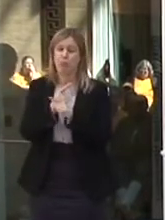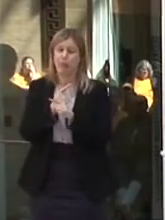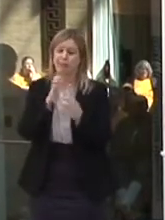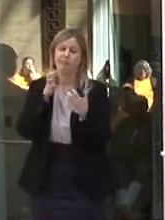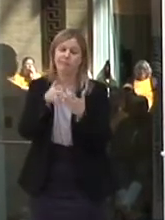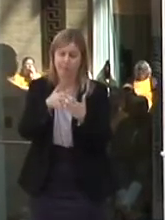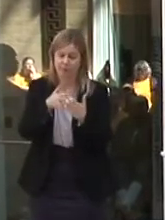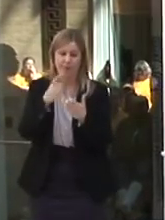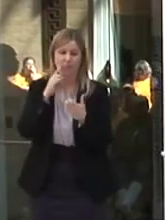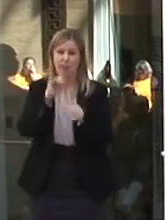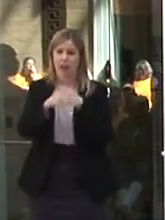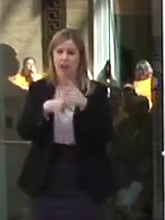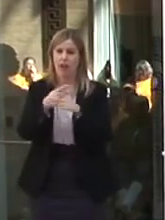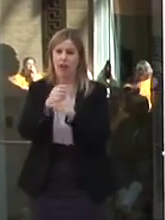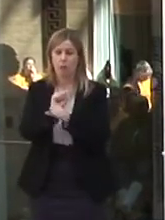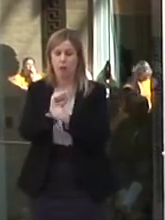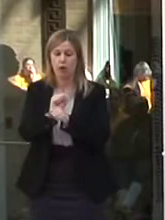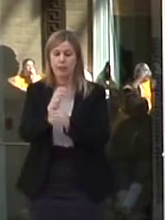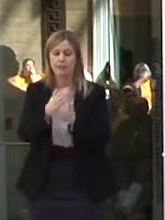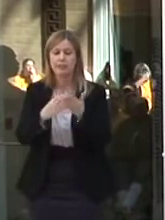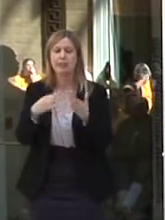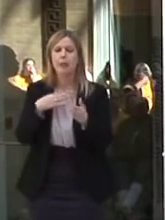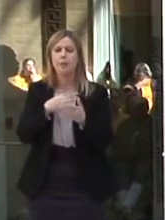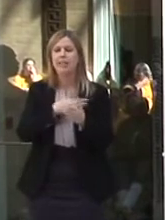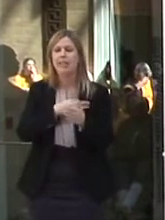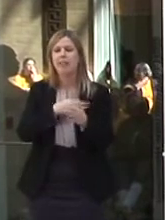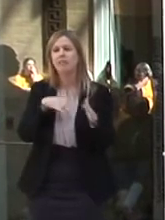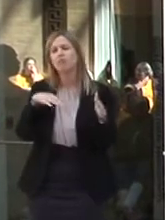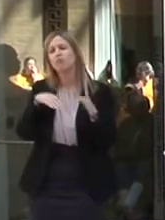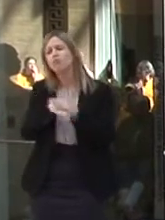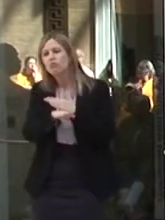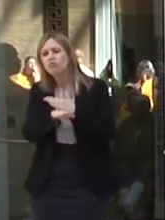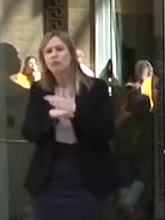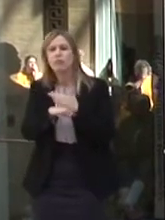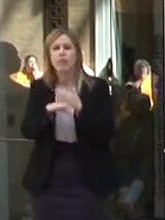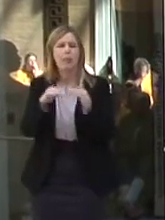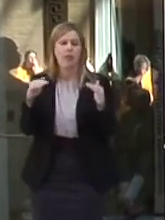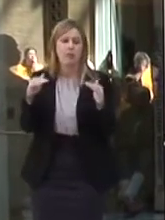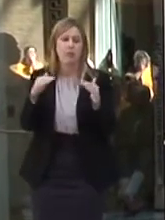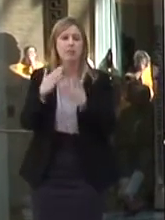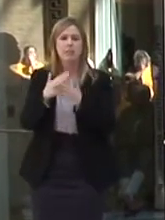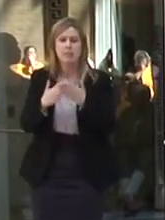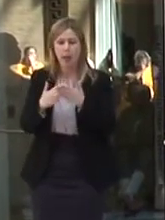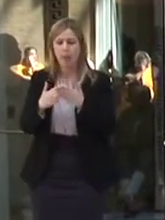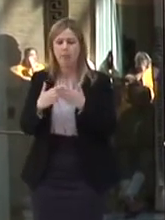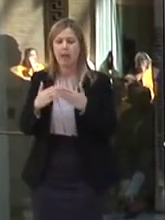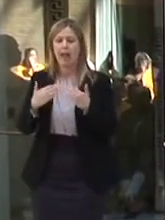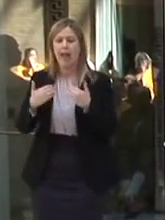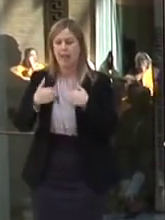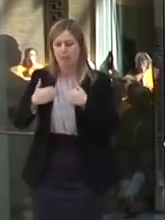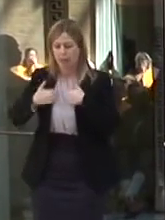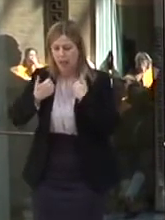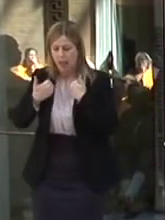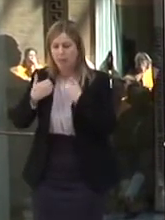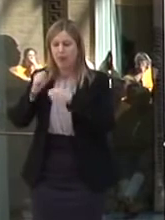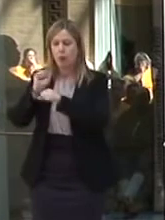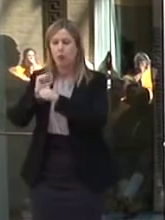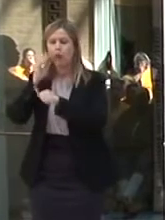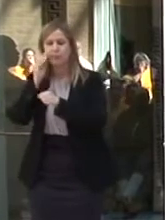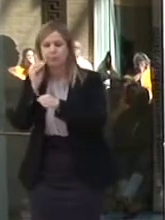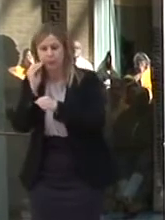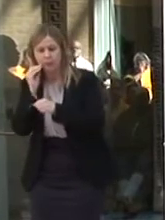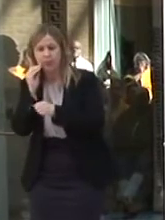worker. Some staff take this job as an entry-level position. Others have life and work experience.